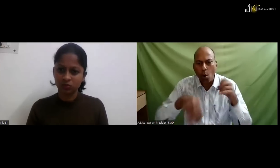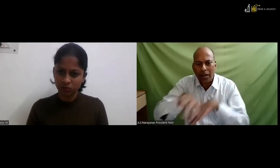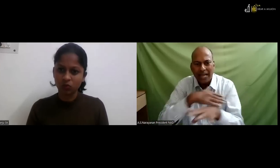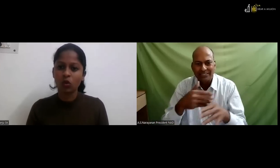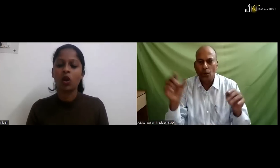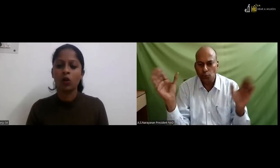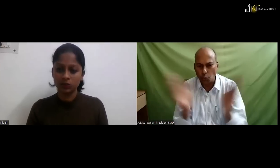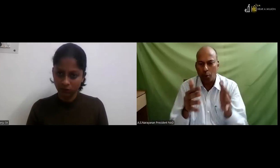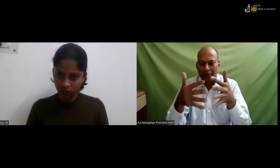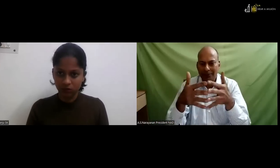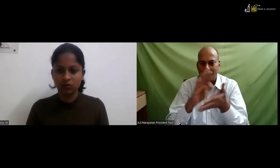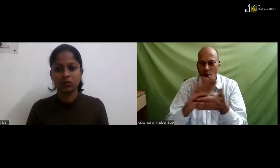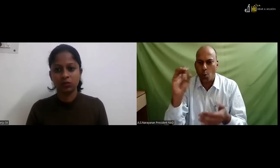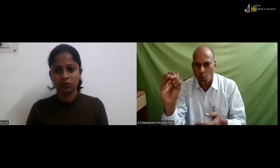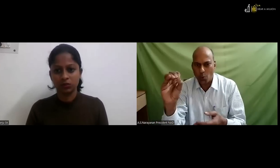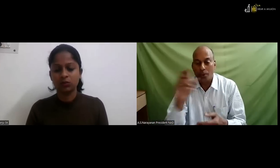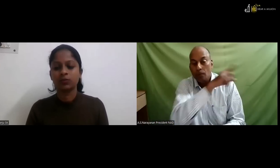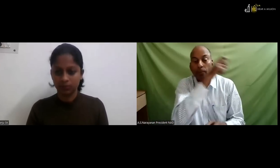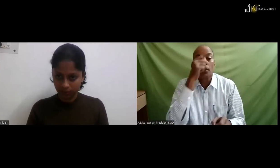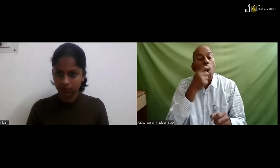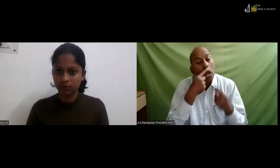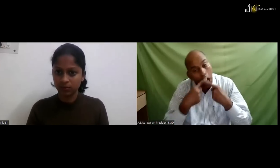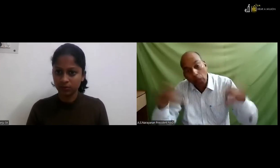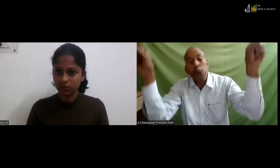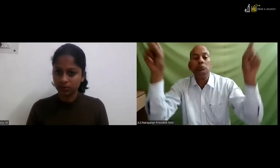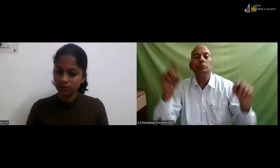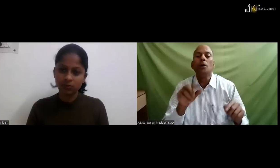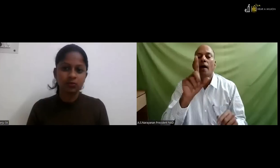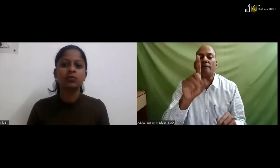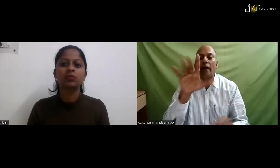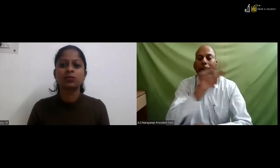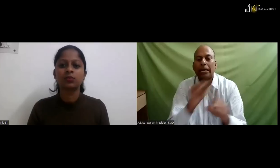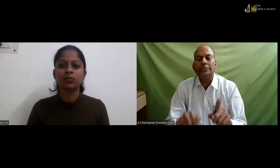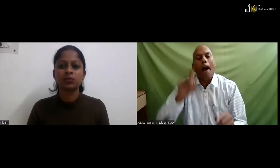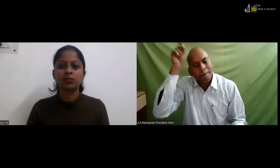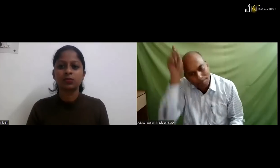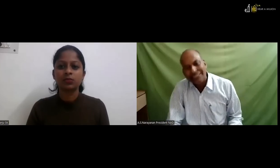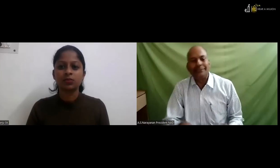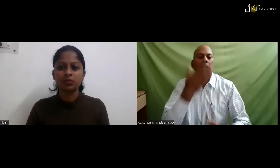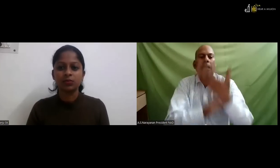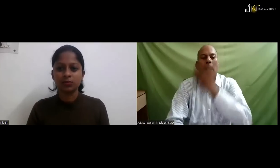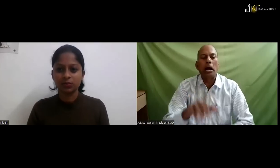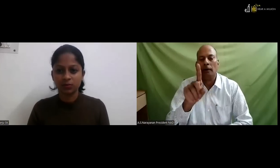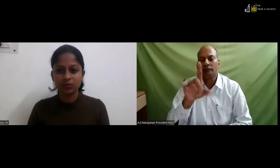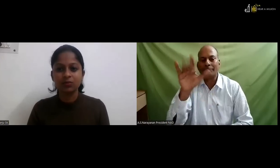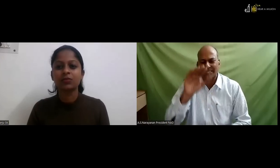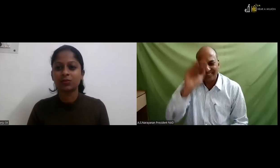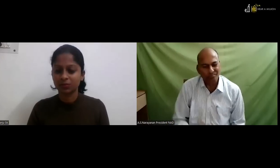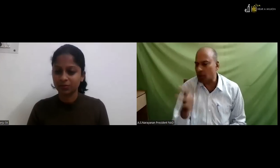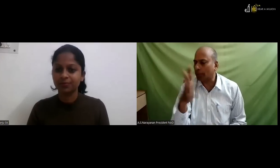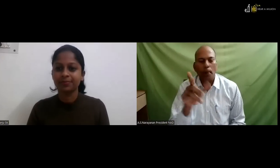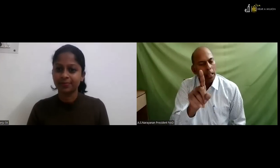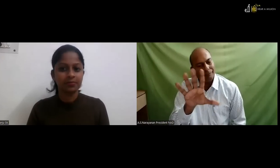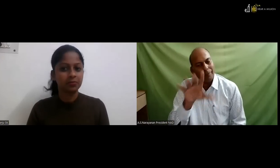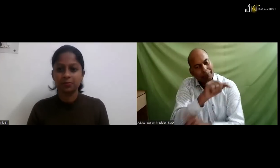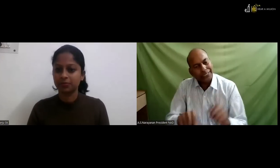that 18 million is just a rough figure. We just had this by our mind. We just created it by our mind. It is just